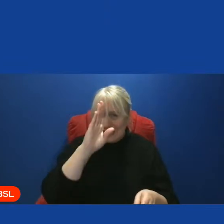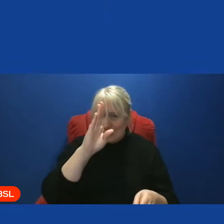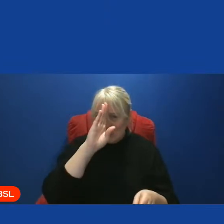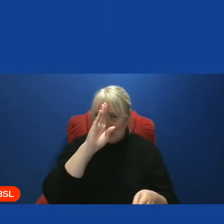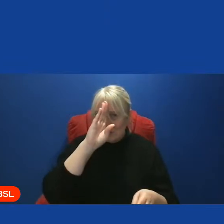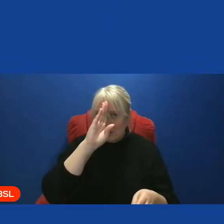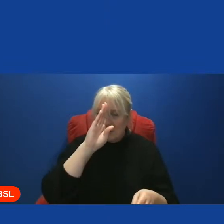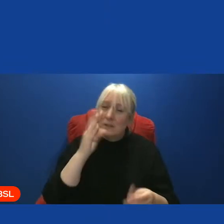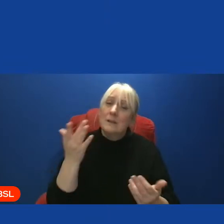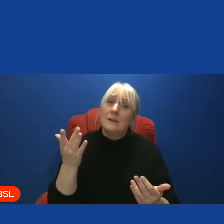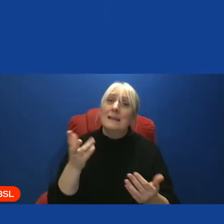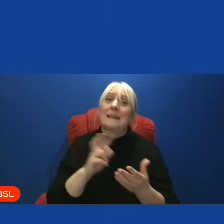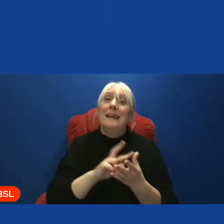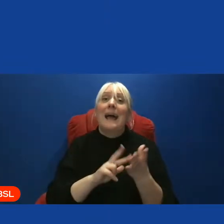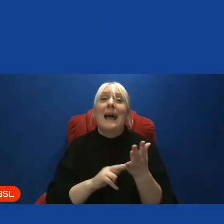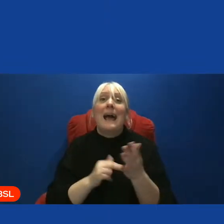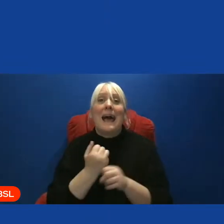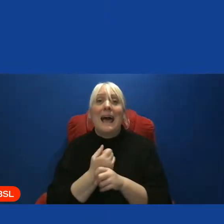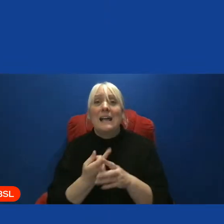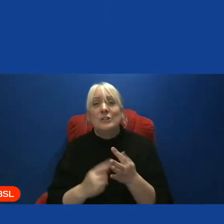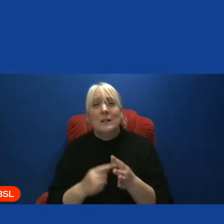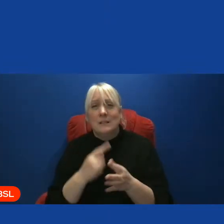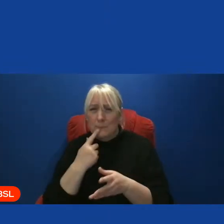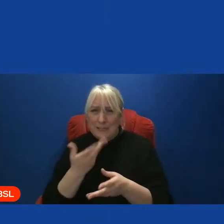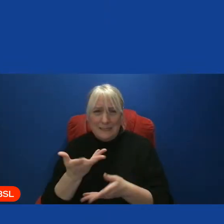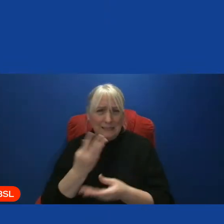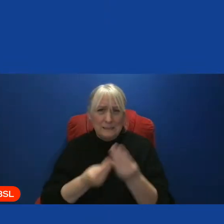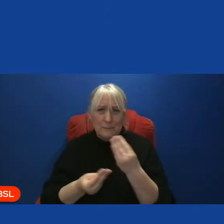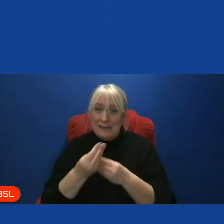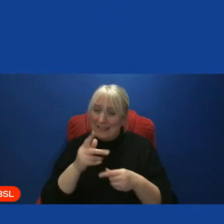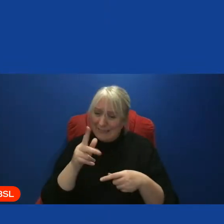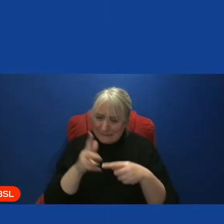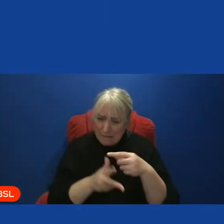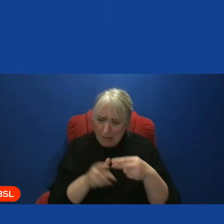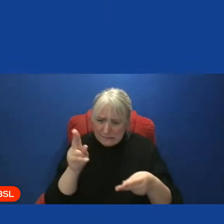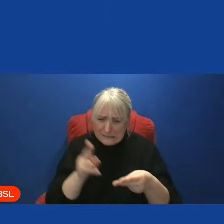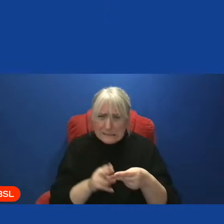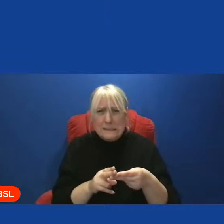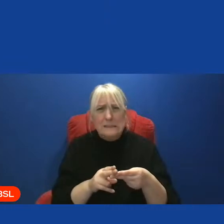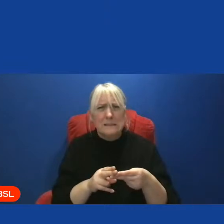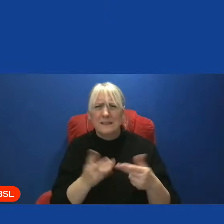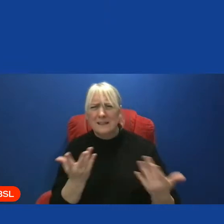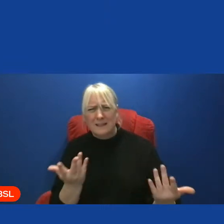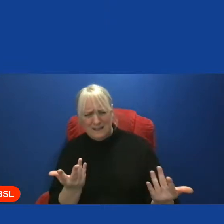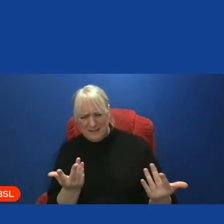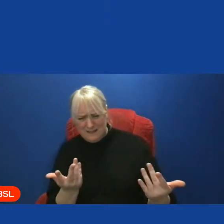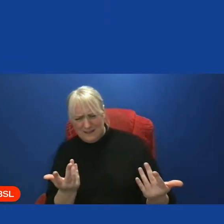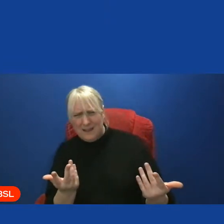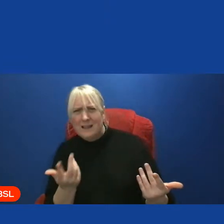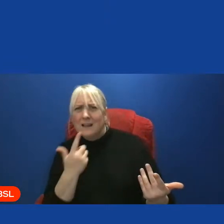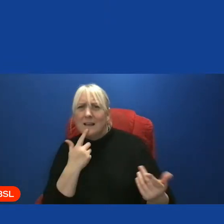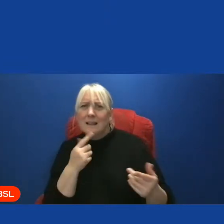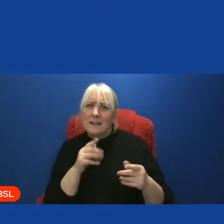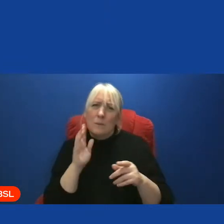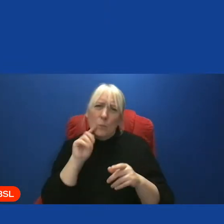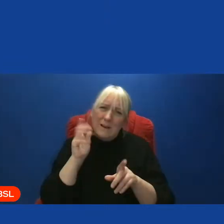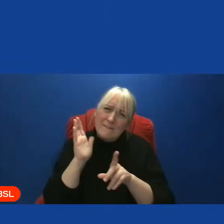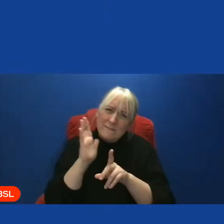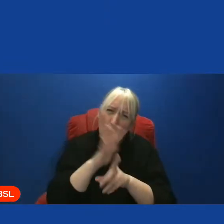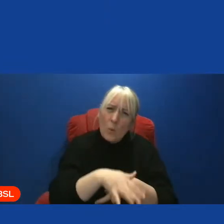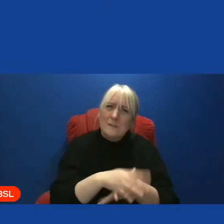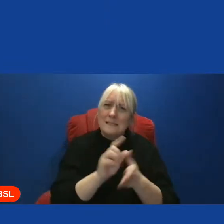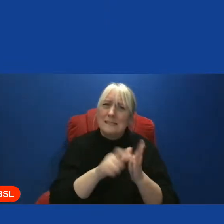Angela just outlined. These cuts disguised as support are nothing more than an attempt to force disabled people into